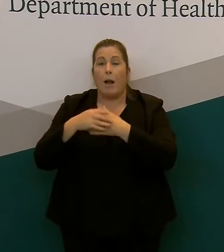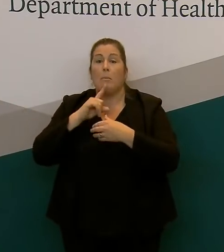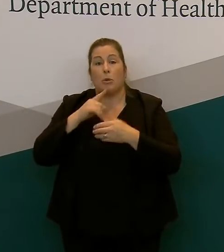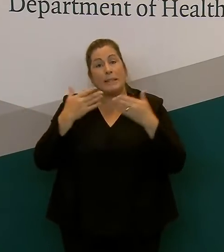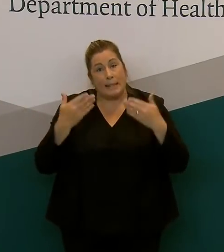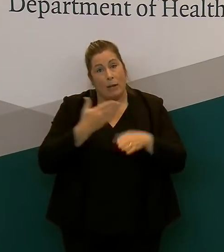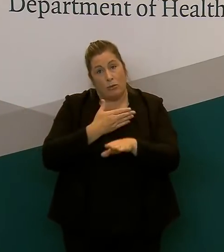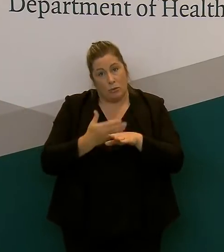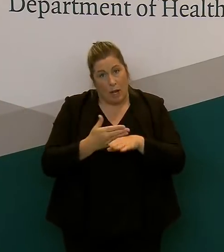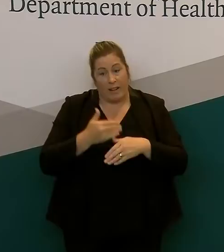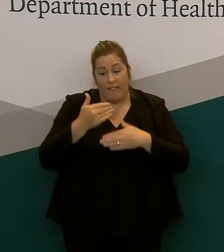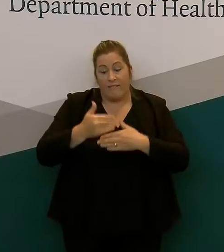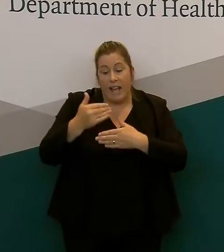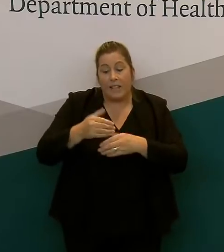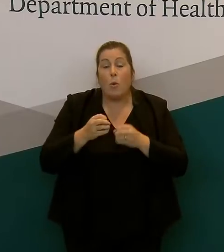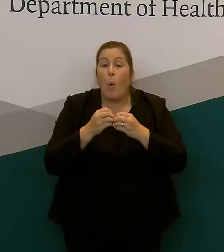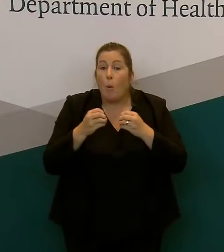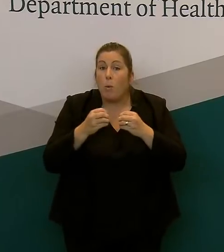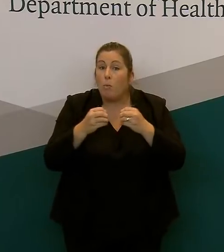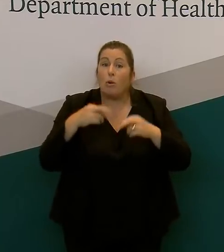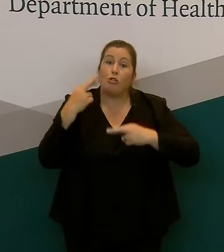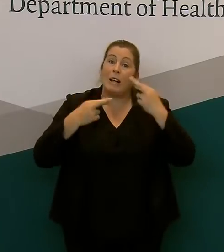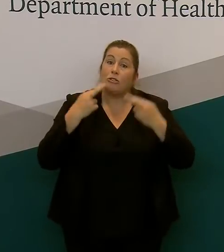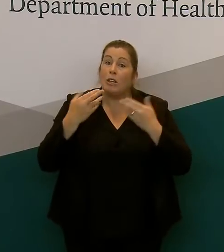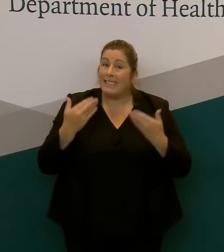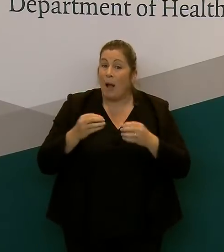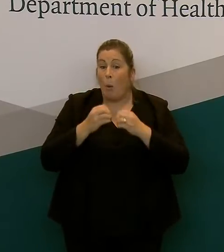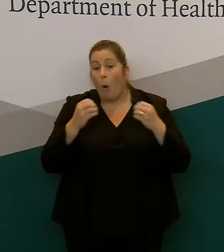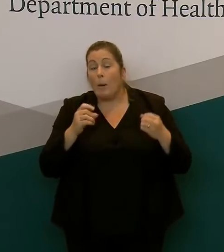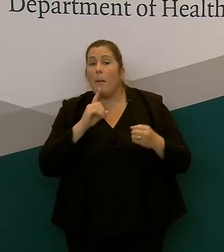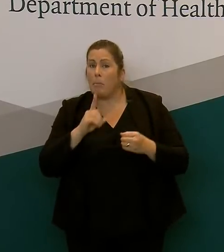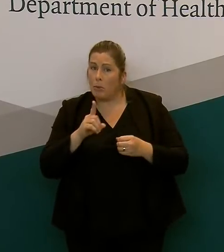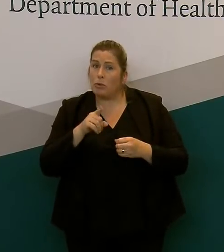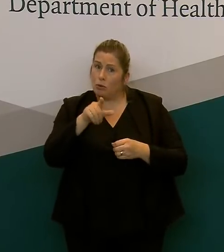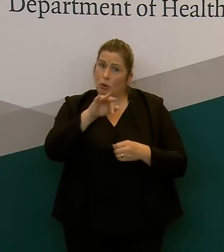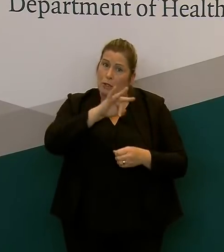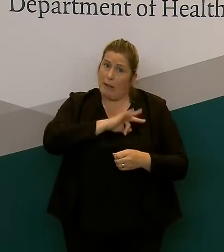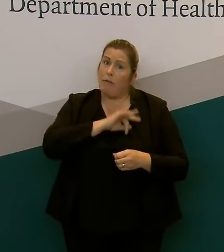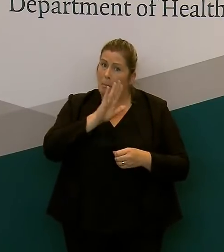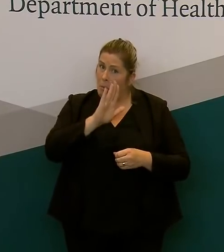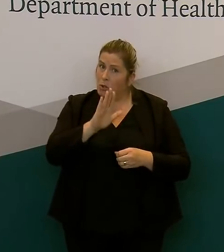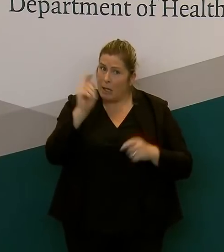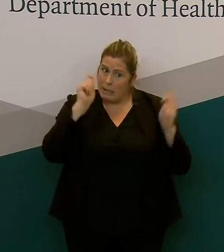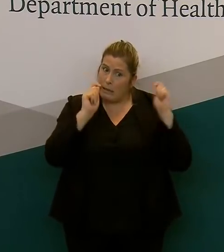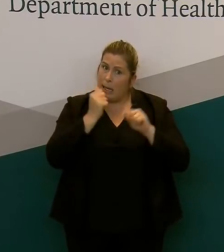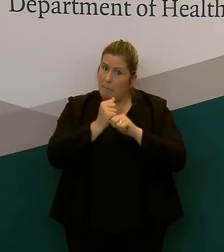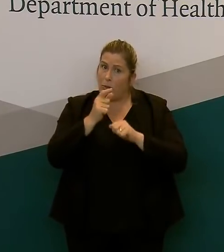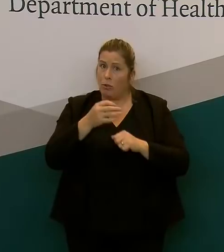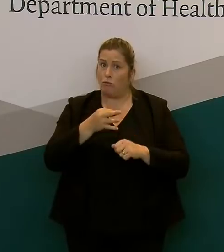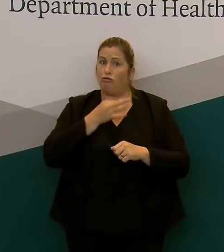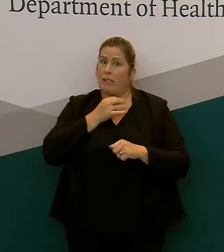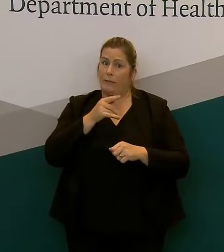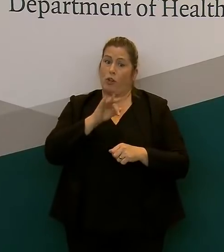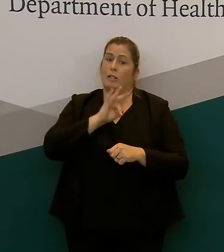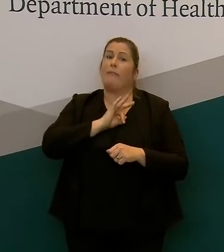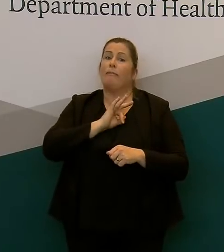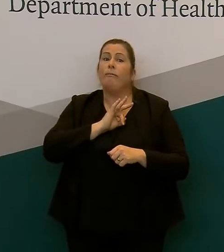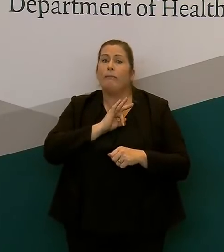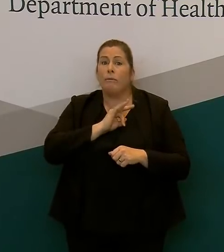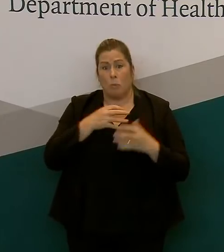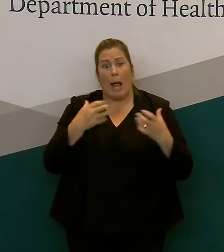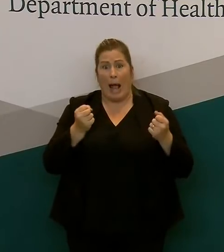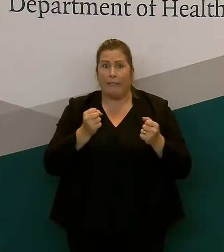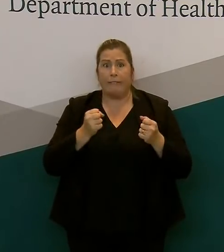we can assure ourselves that the arrangements are in place, minimise the increased risk that exists in those settings. There is an increased